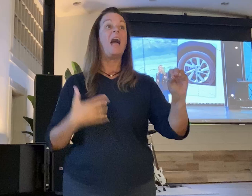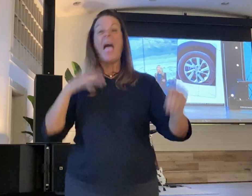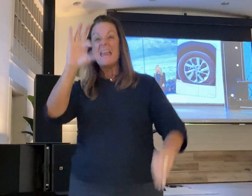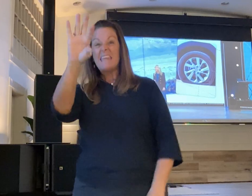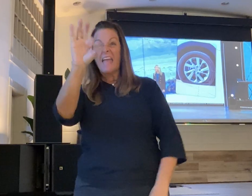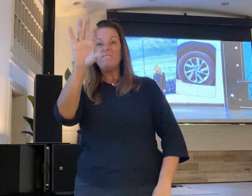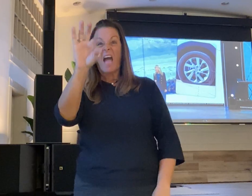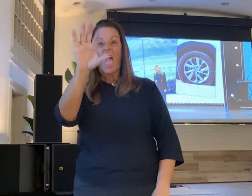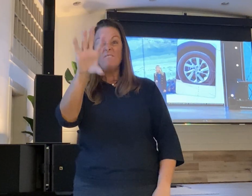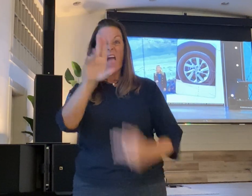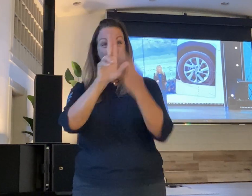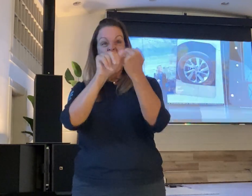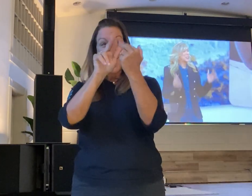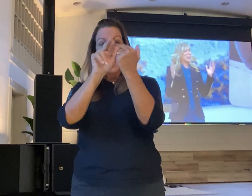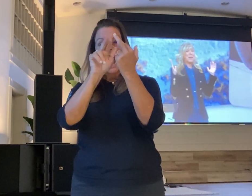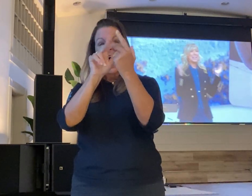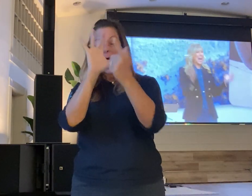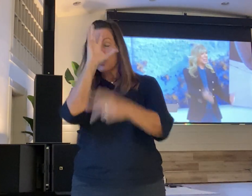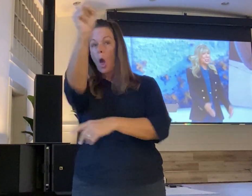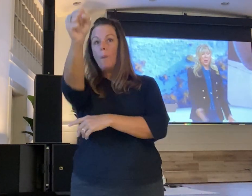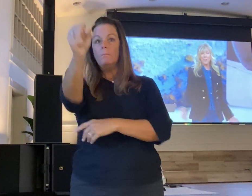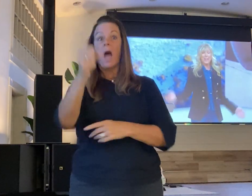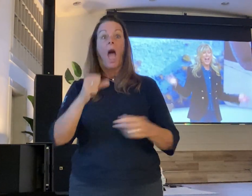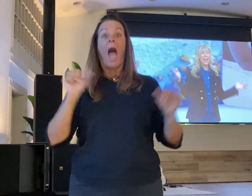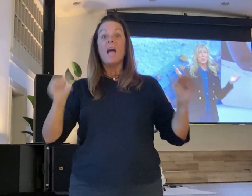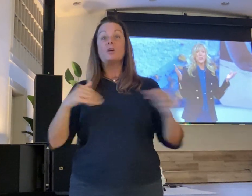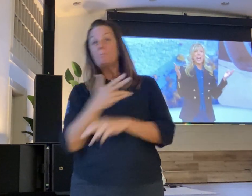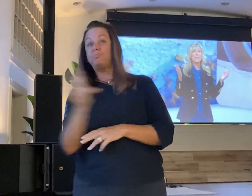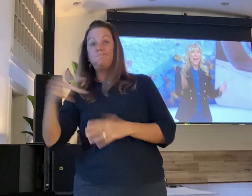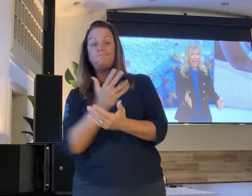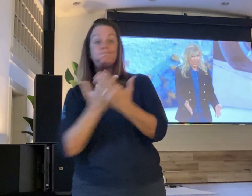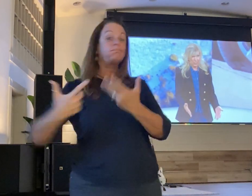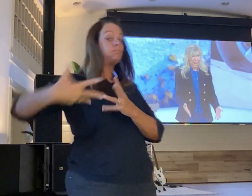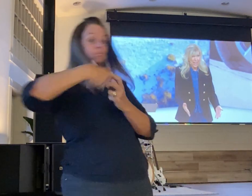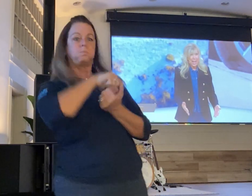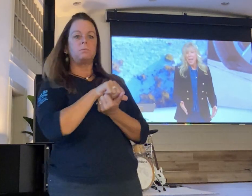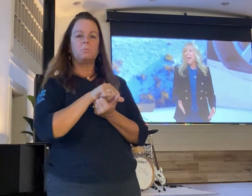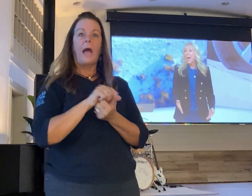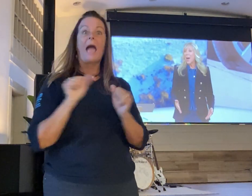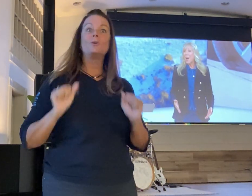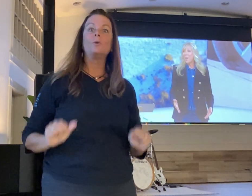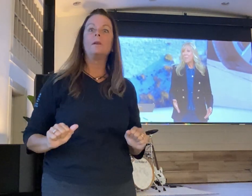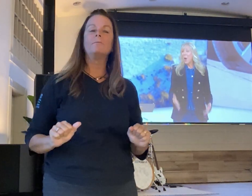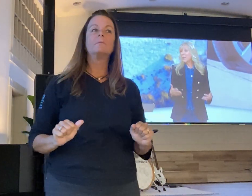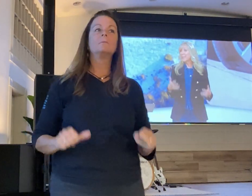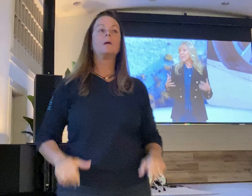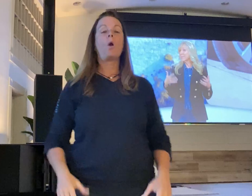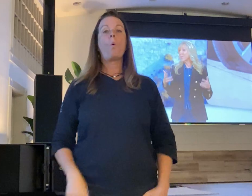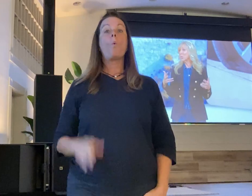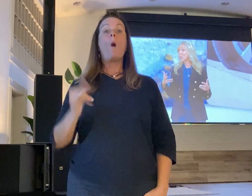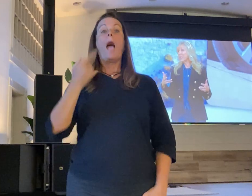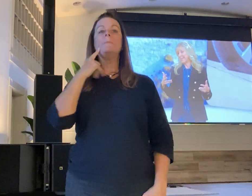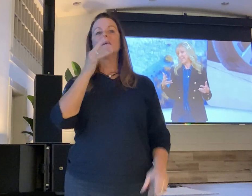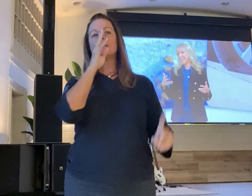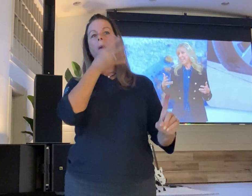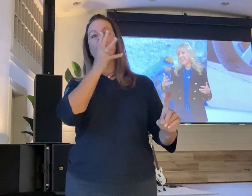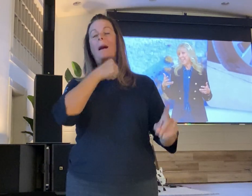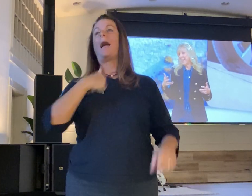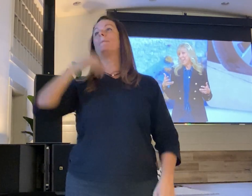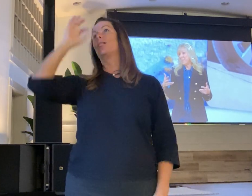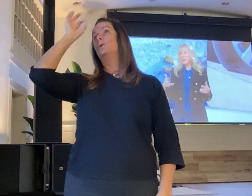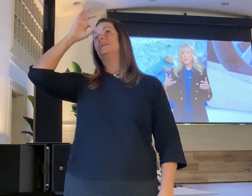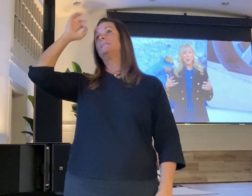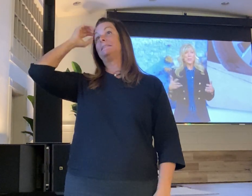on I-95 every single day. This could have been catastrophic. I could have died, right? All because I was a little bit